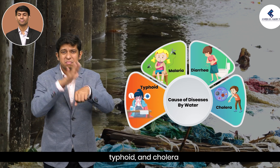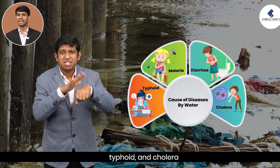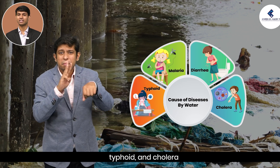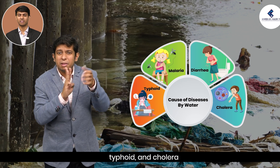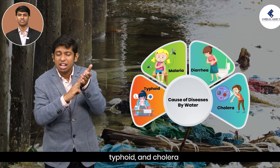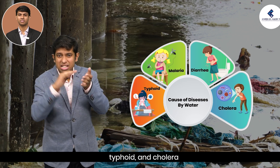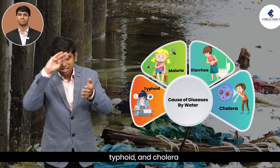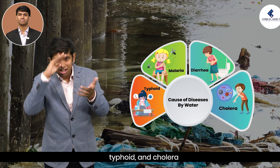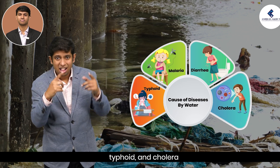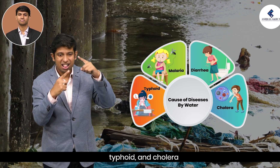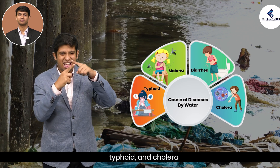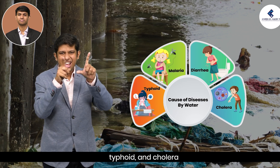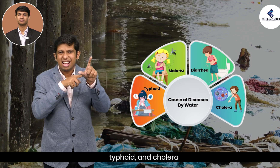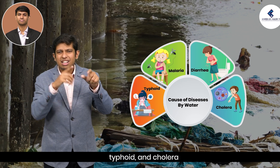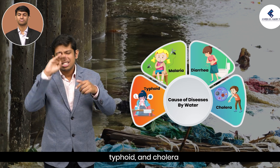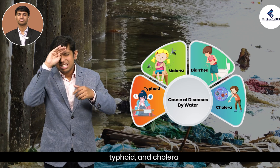typhoid and cholera.